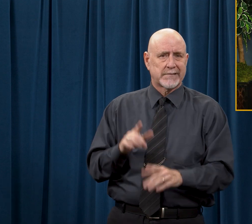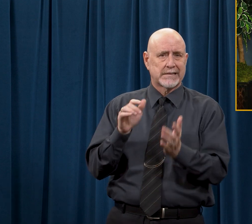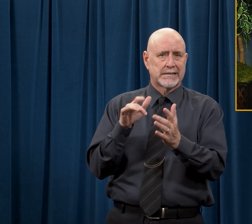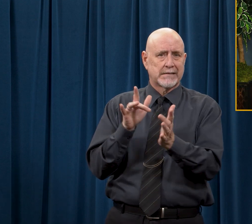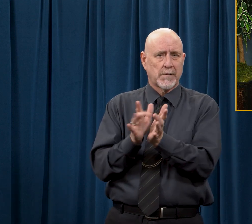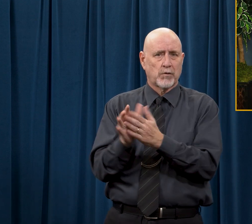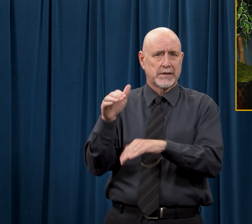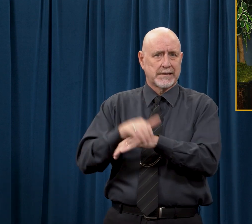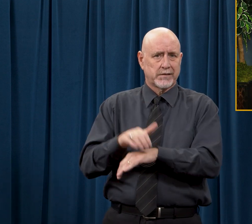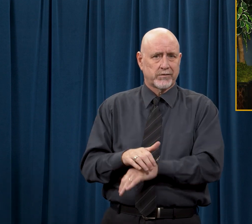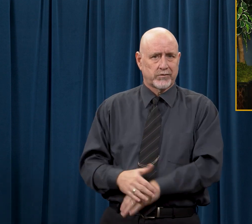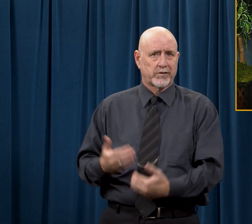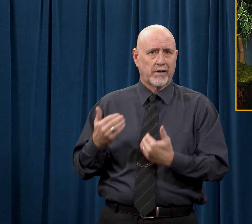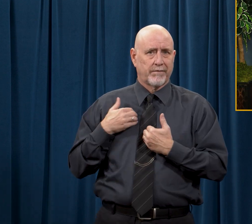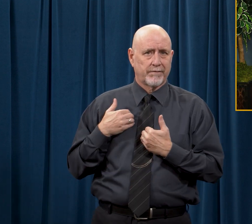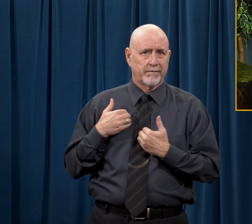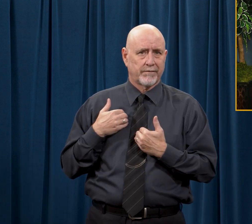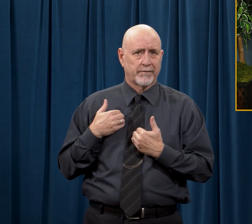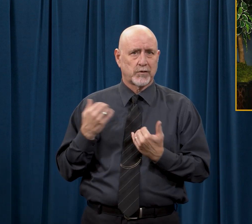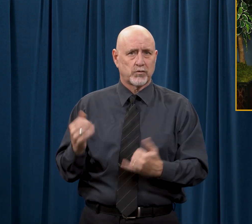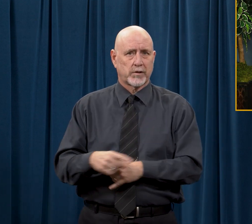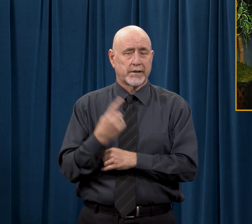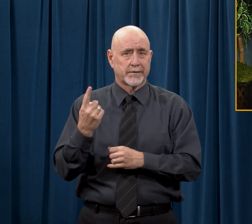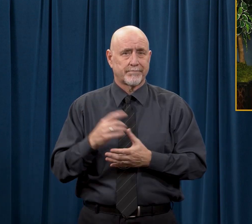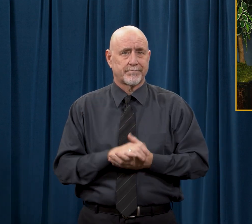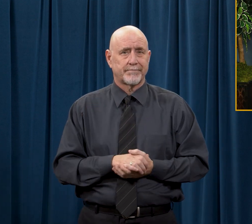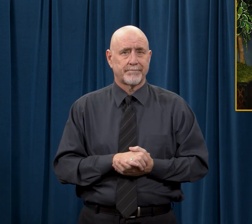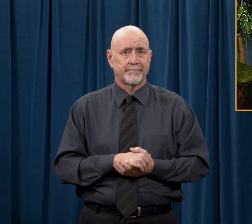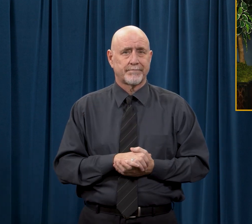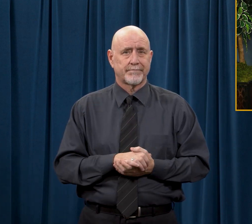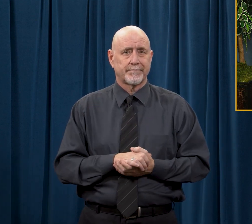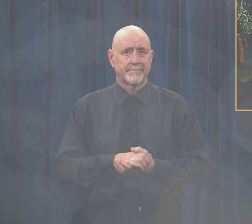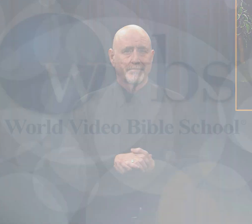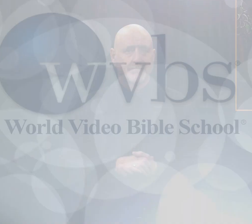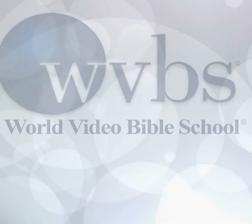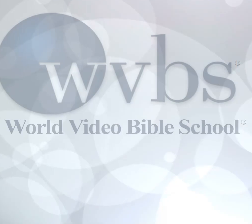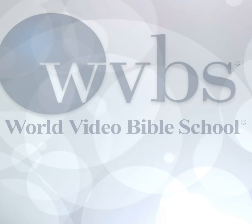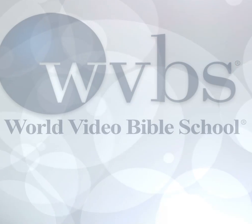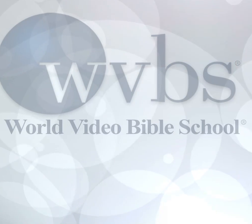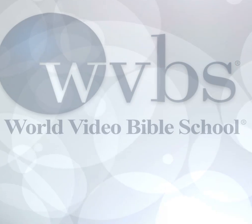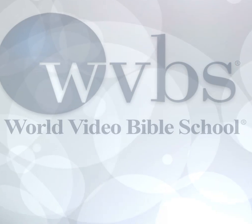and the many translations that we have of the Bible in modern English.